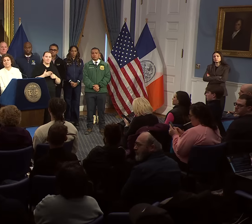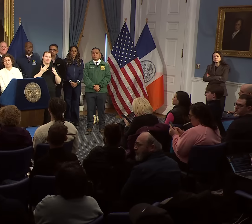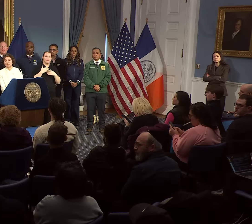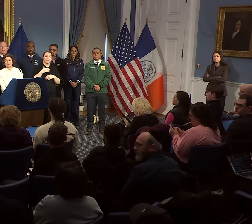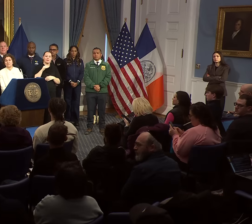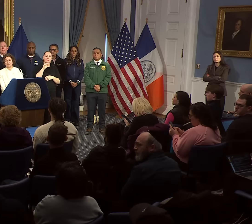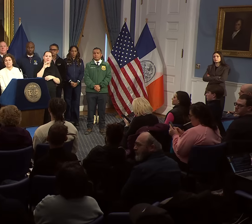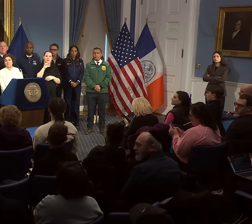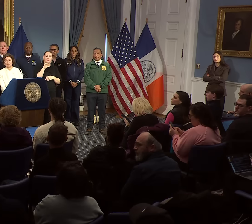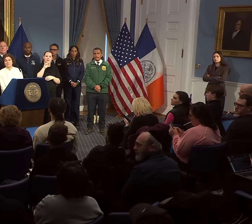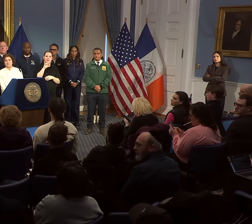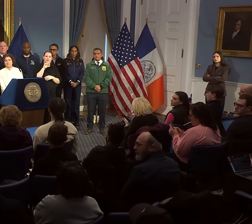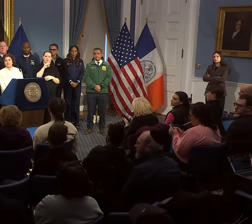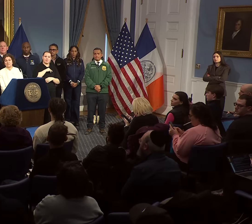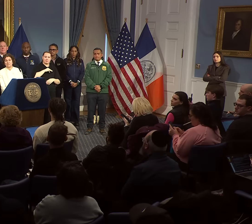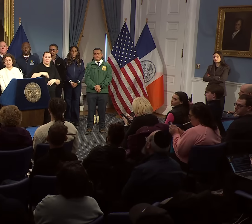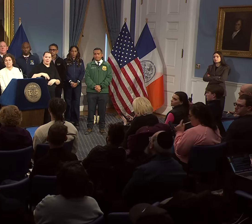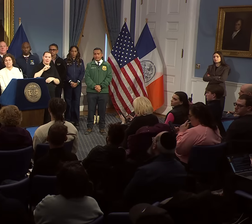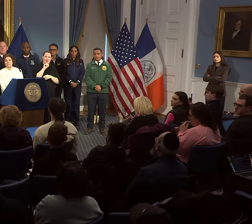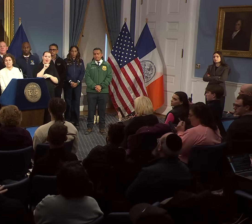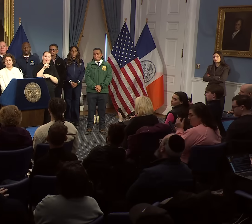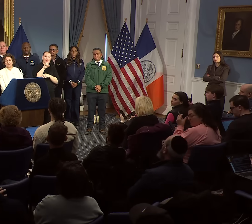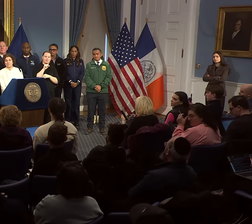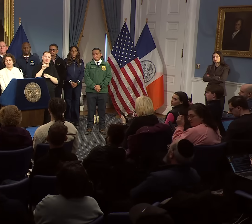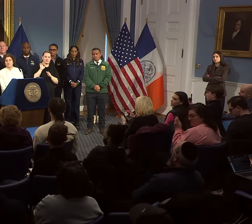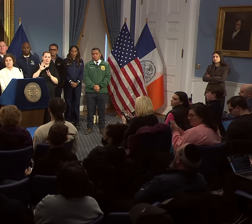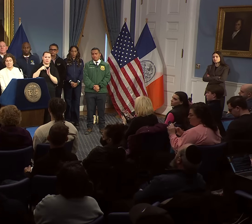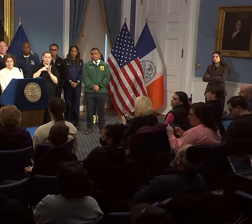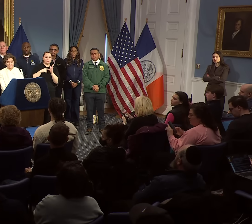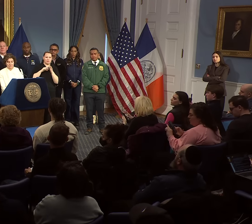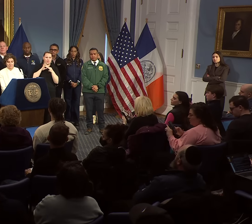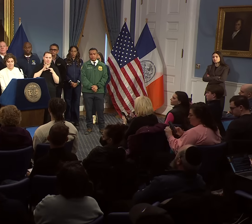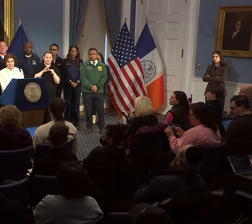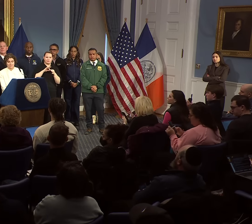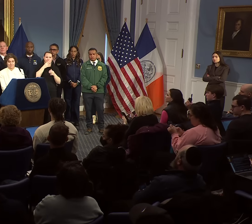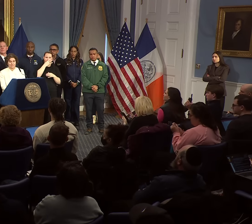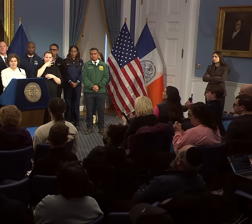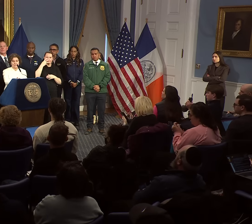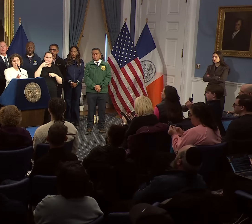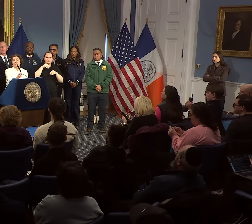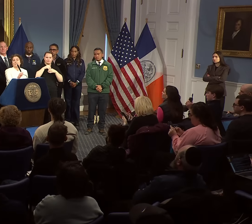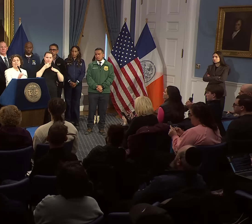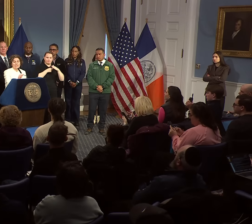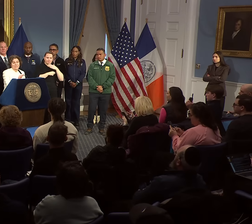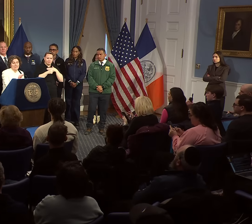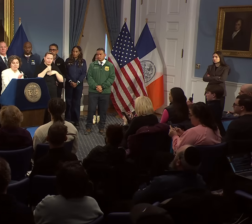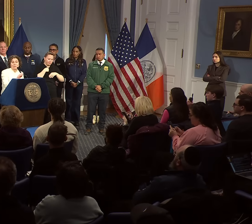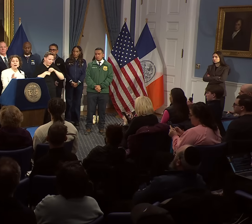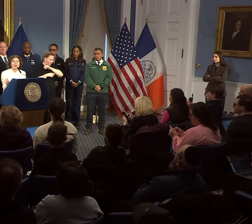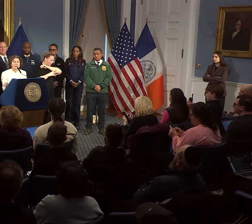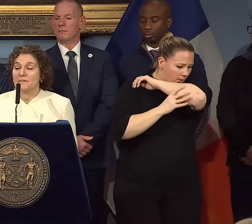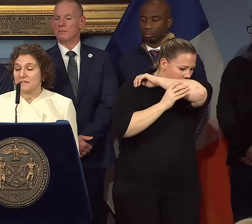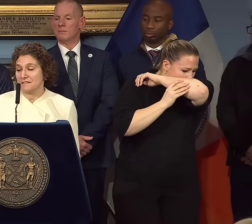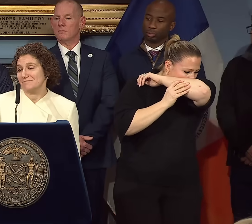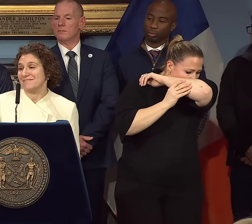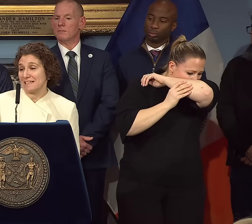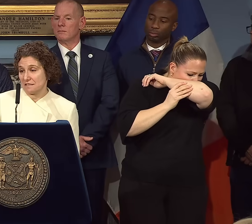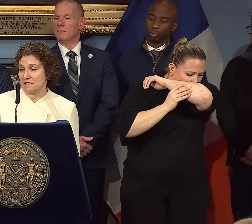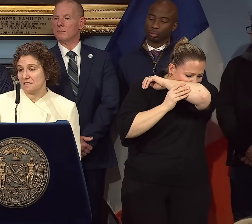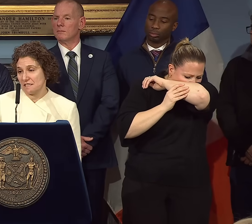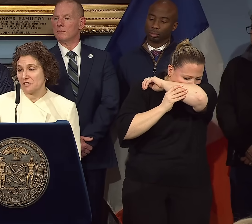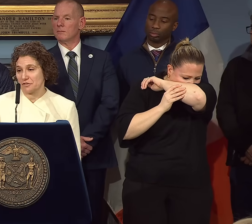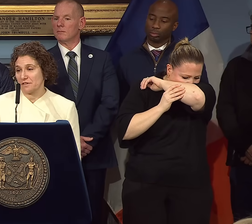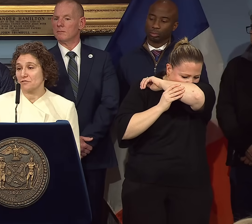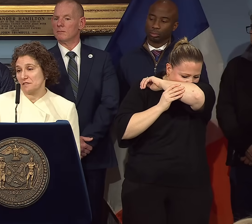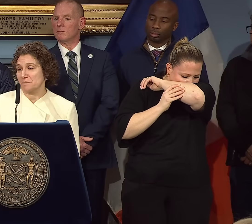rules relating to migrants been relaxed? And if they have, when must migrants leave the shelters? Yeah, thank you. I'm not going to get